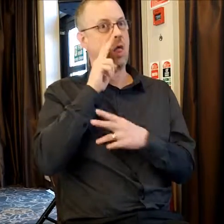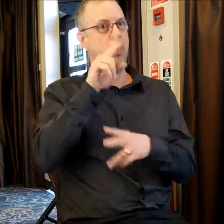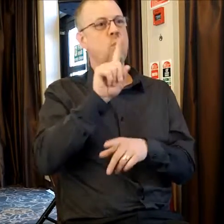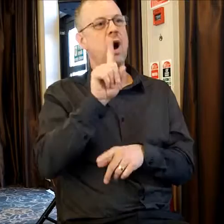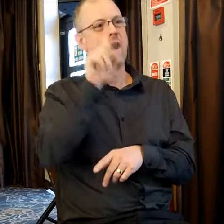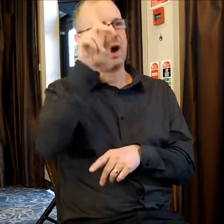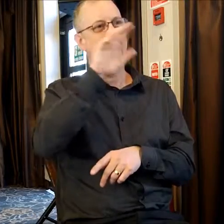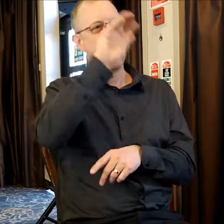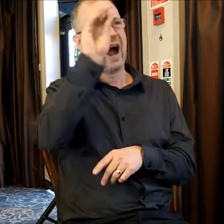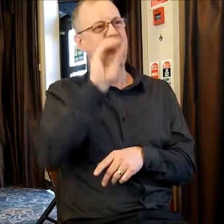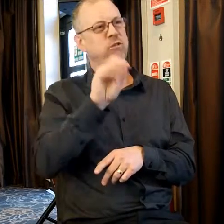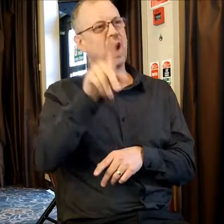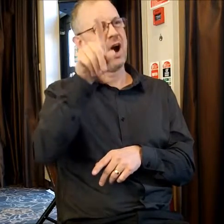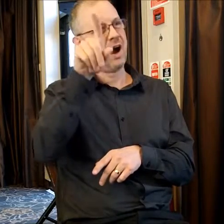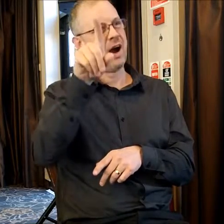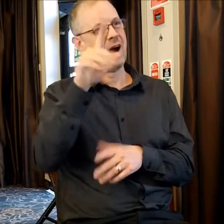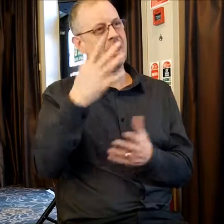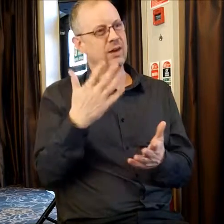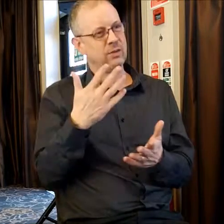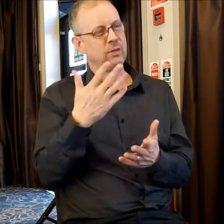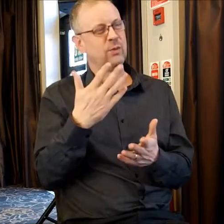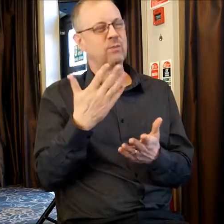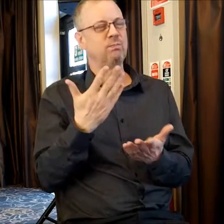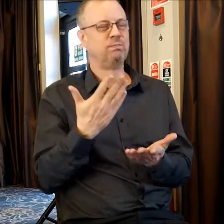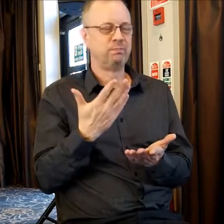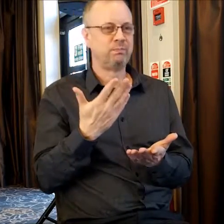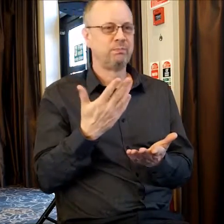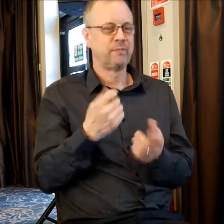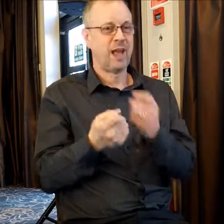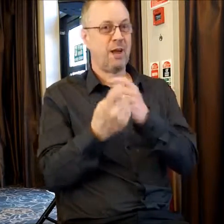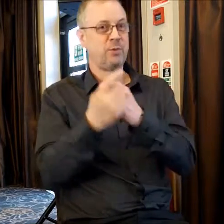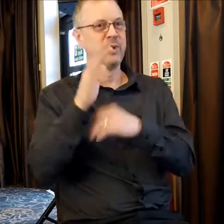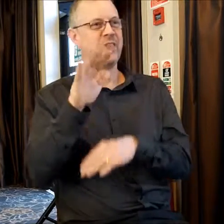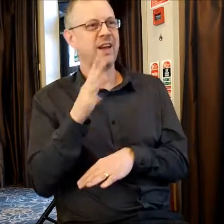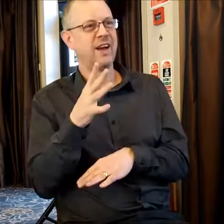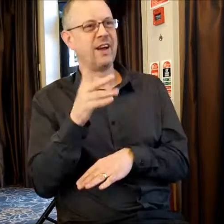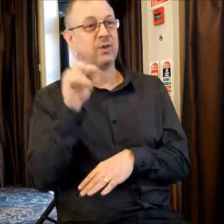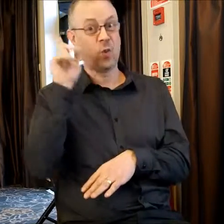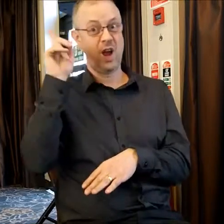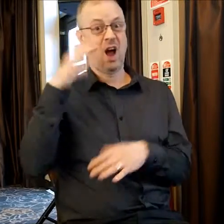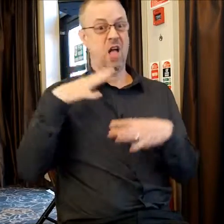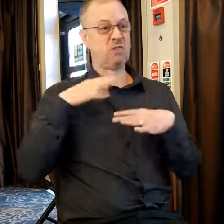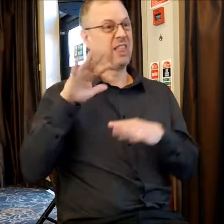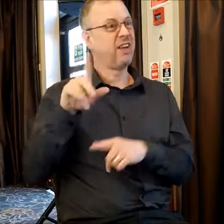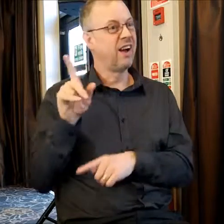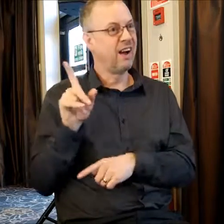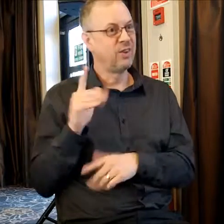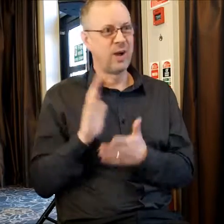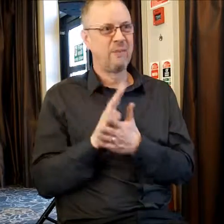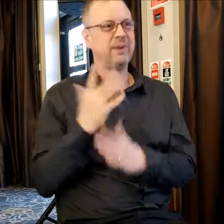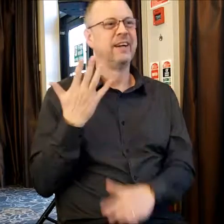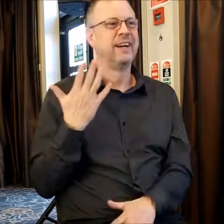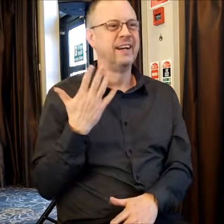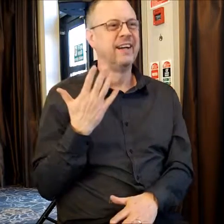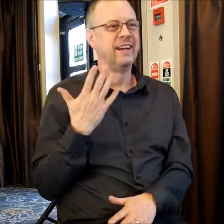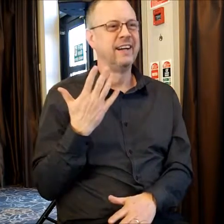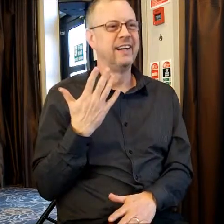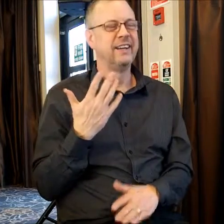as another opportunity. Unfortunately for us, because we were quite happy sat there on our own. But we've seen